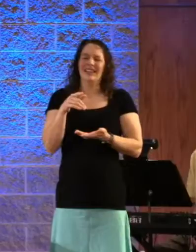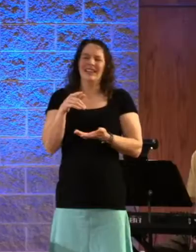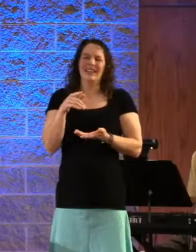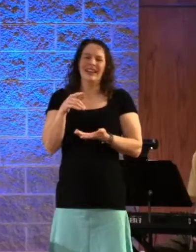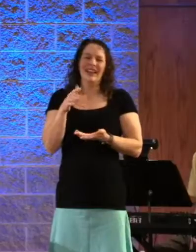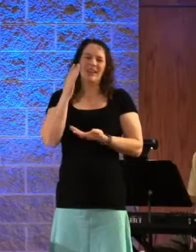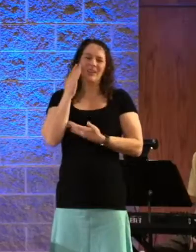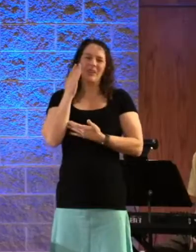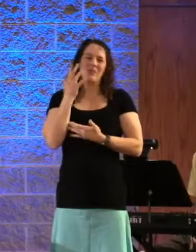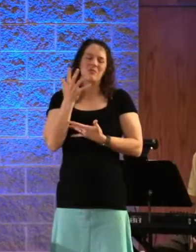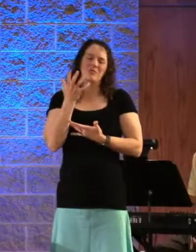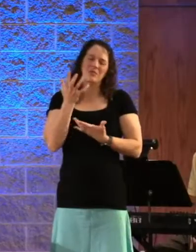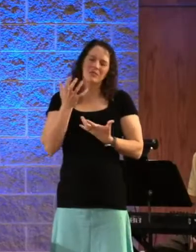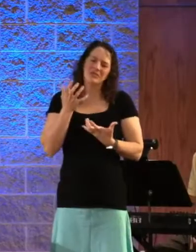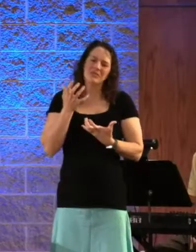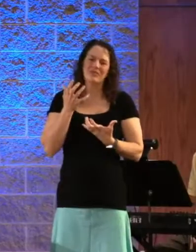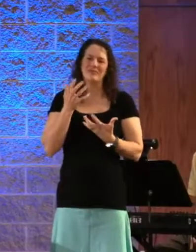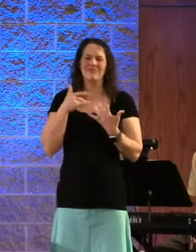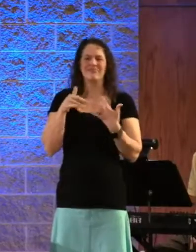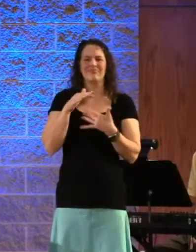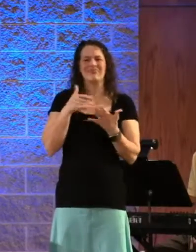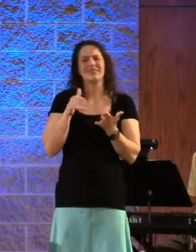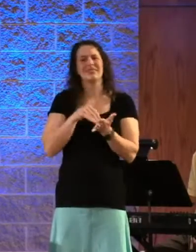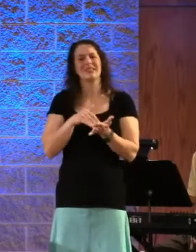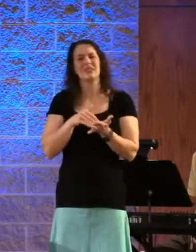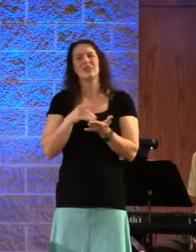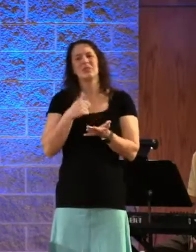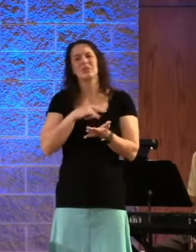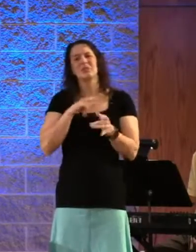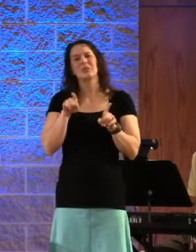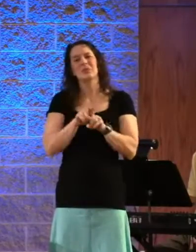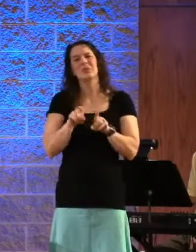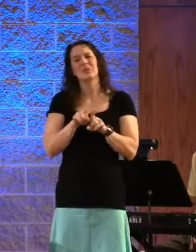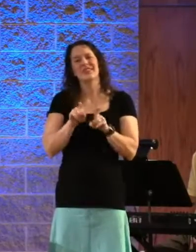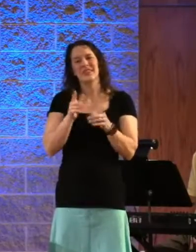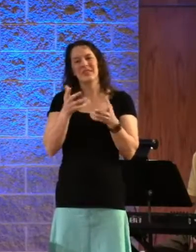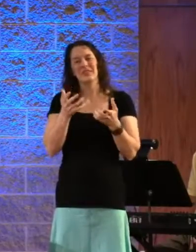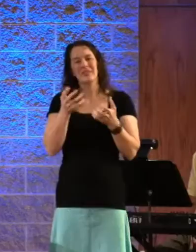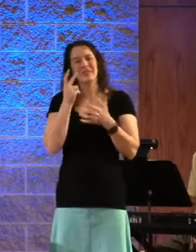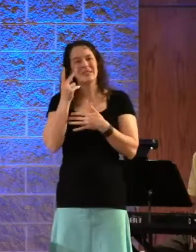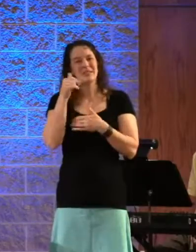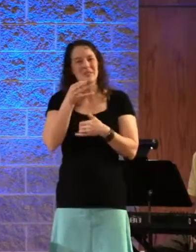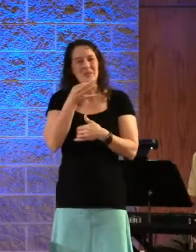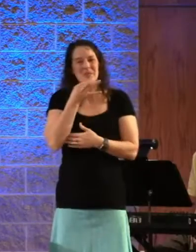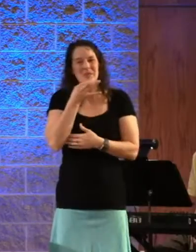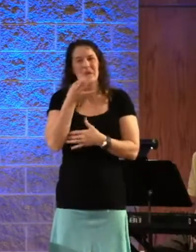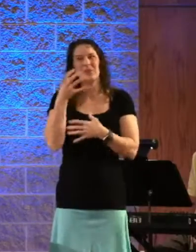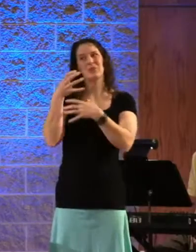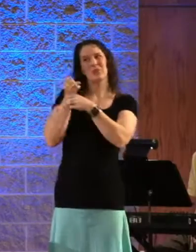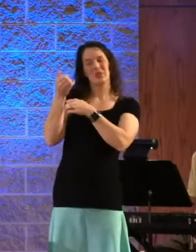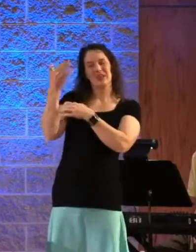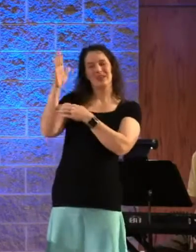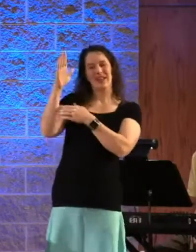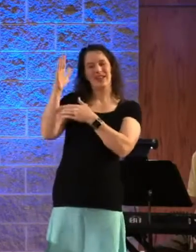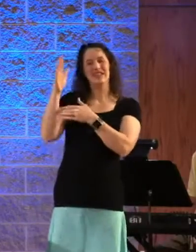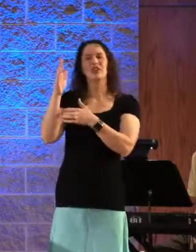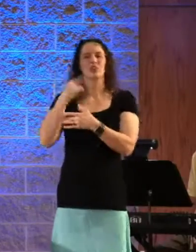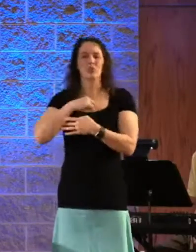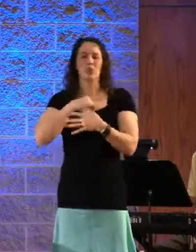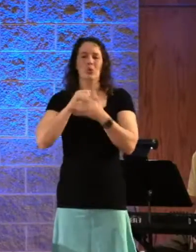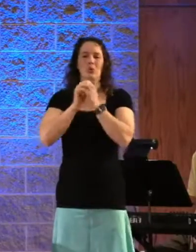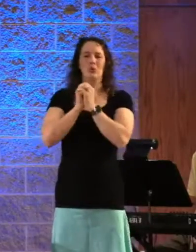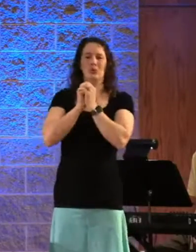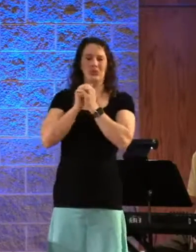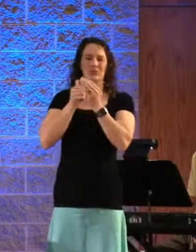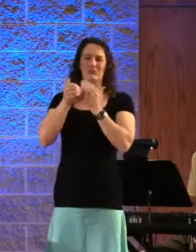we long to see you again soon. So we're going to trust God in that, and we're going to worship in spite of the circumstance. So it's good to have you with us